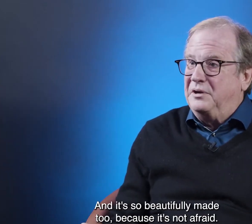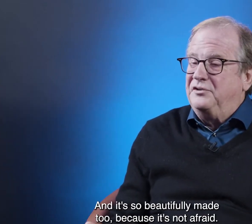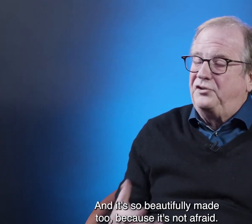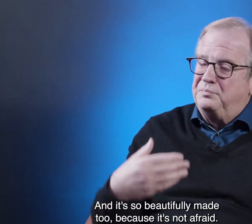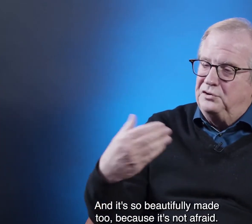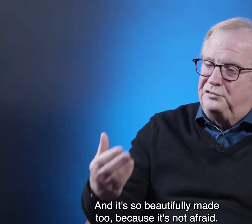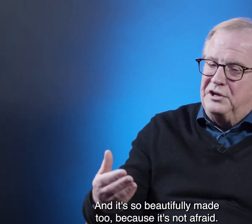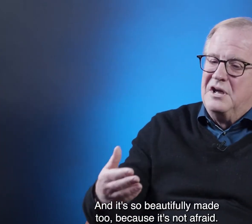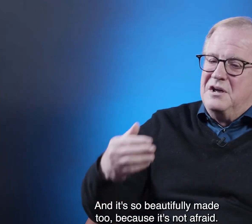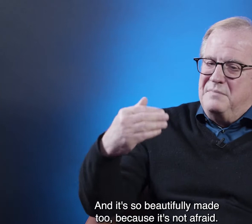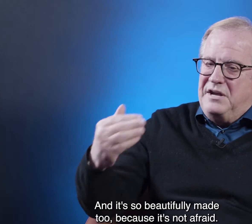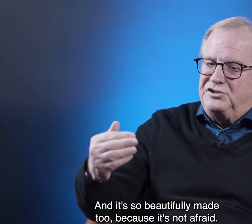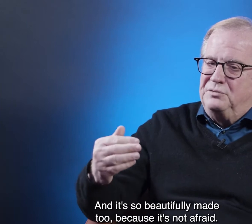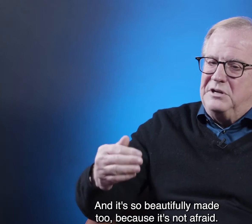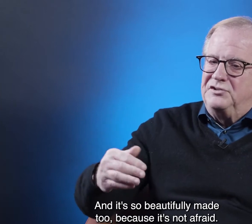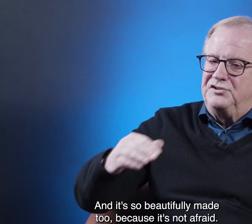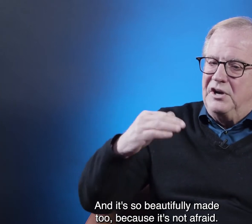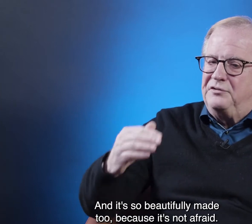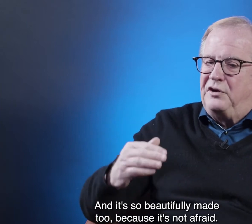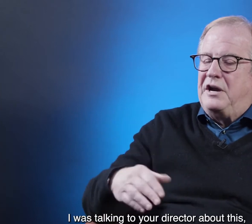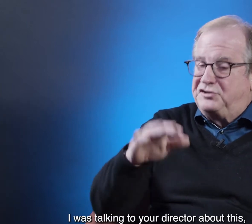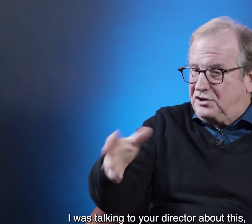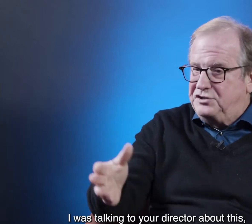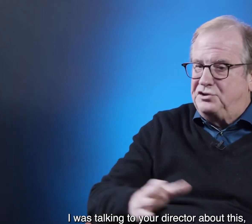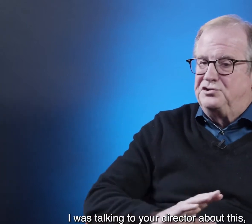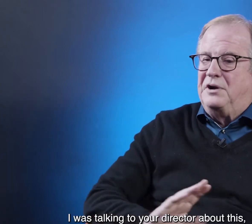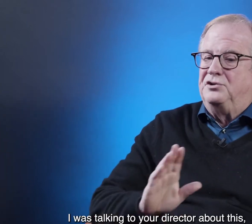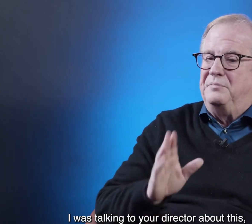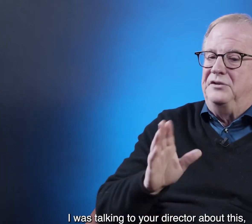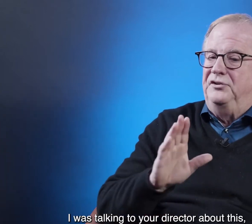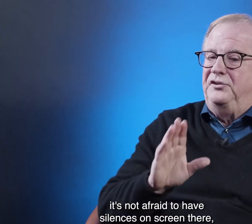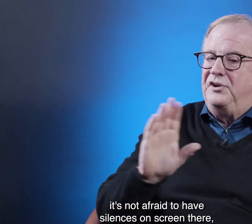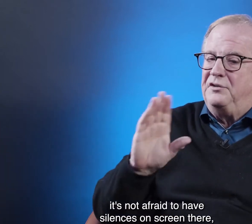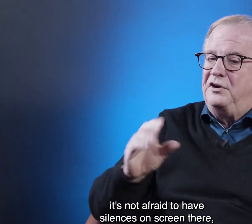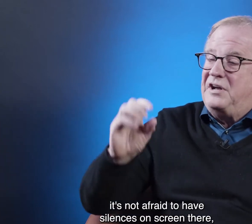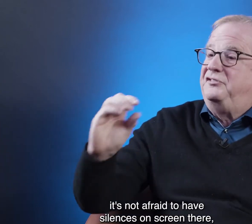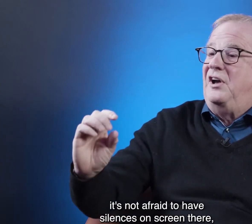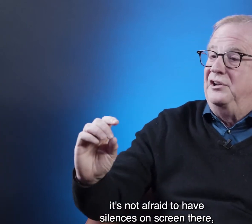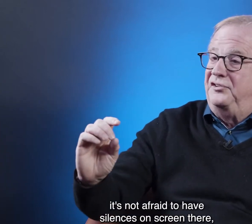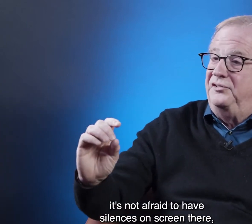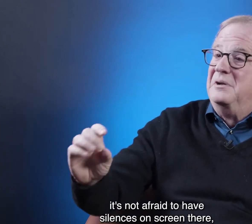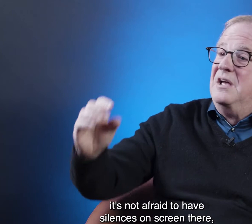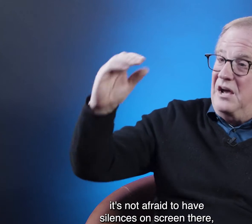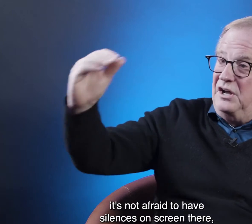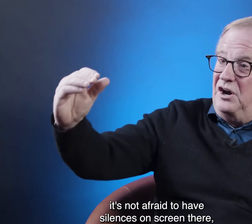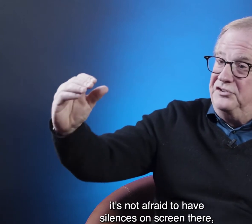And it's so beautifully made, too, because it's not afraid. I was talking to your director about this. It's not afraid to have silences on